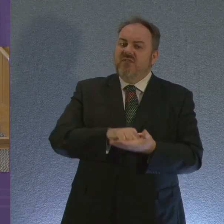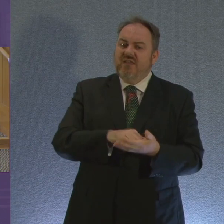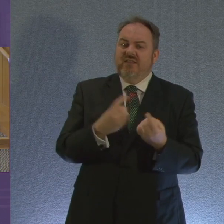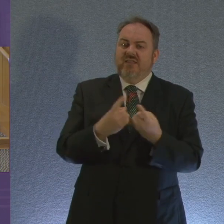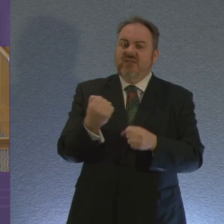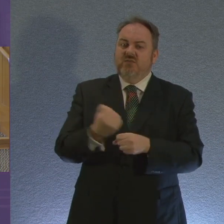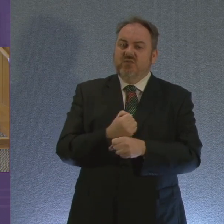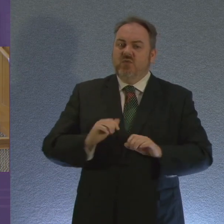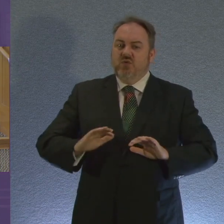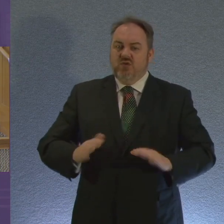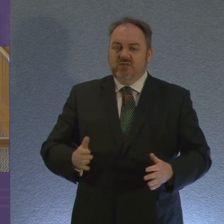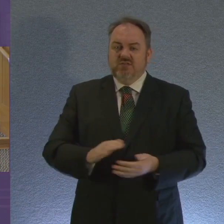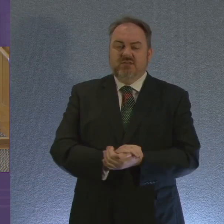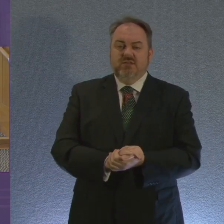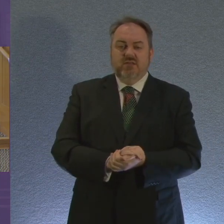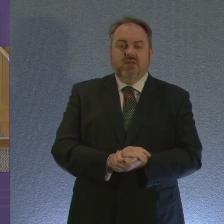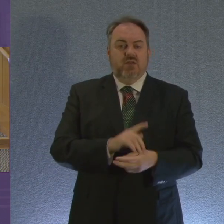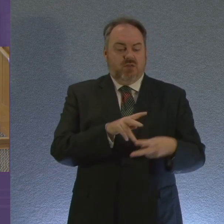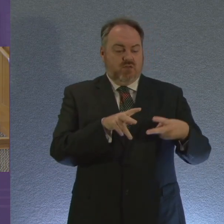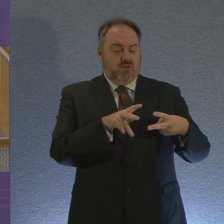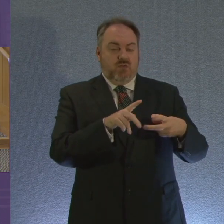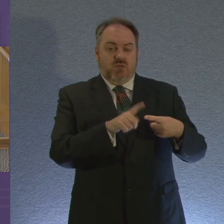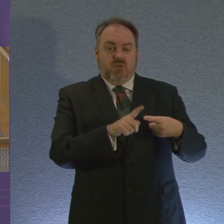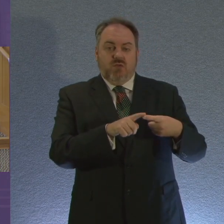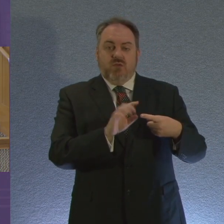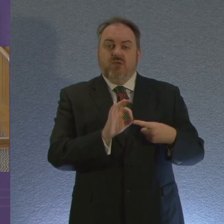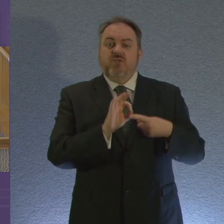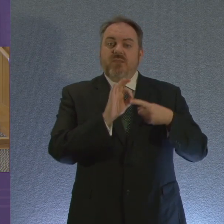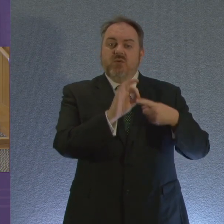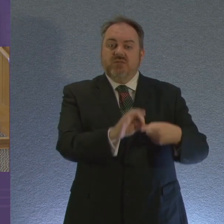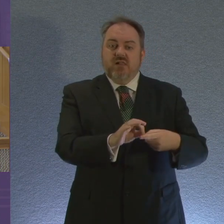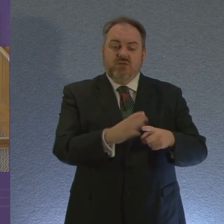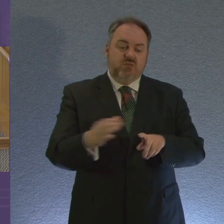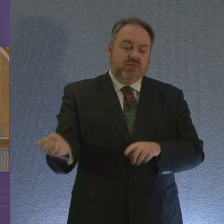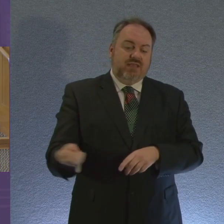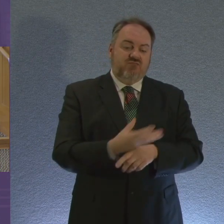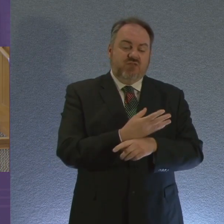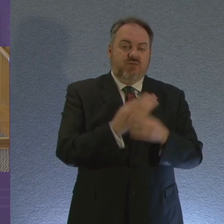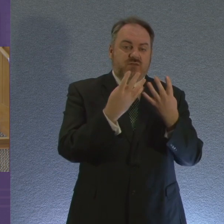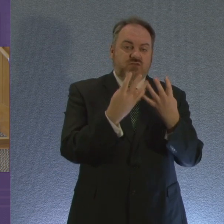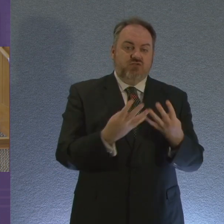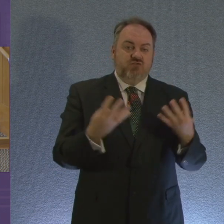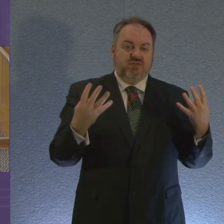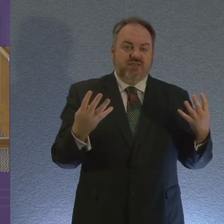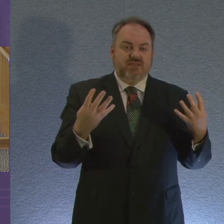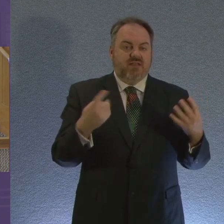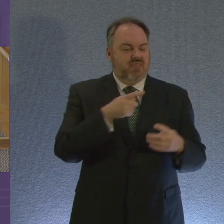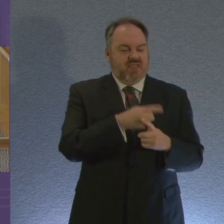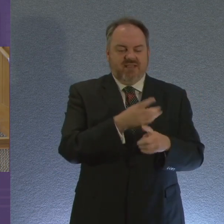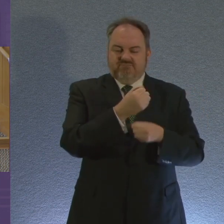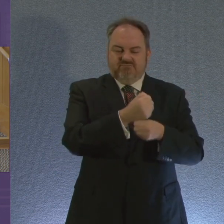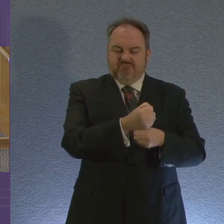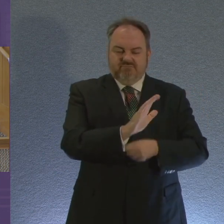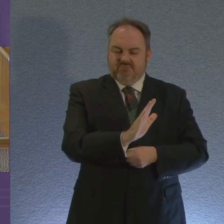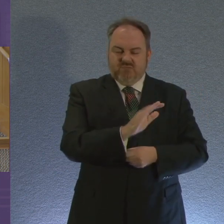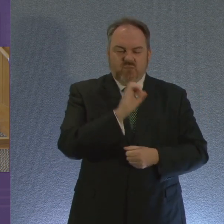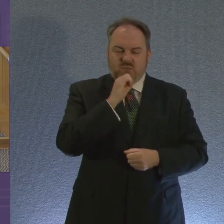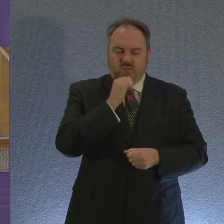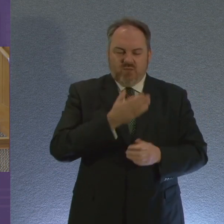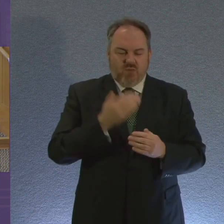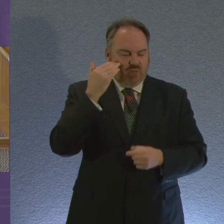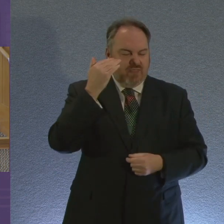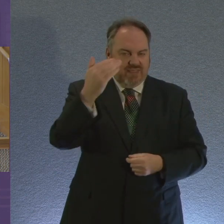withdraw from the bill today the proposals with regard to juries, albeit that doesn't mean that we've solved the issue. The issue has absolutely not been